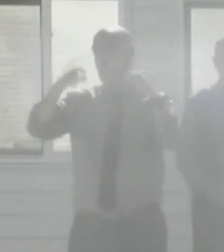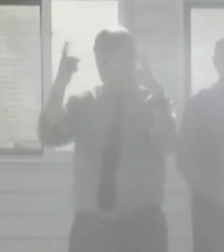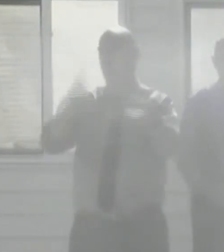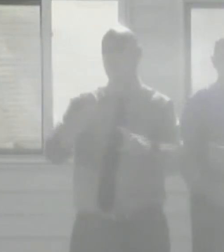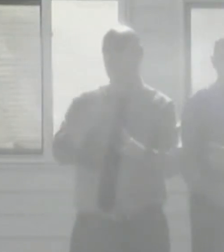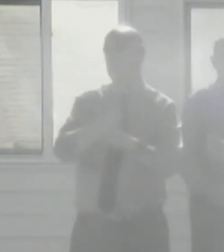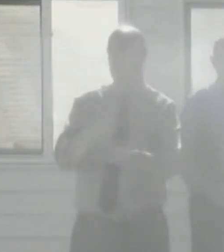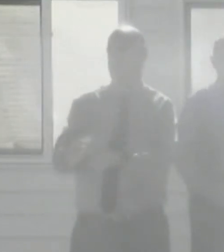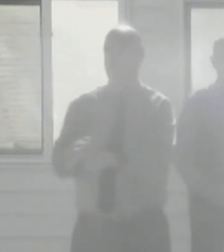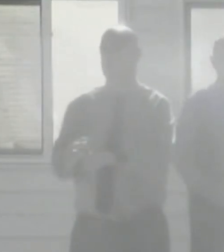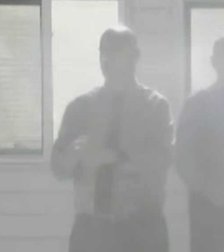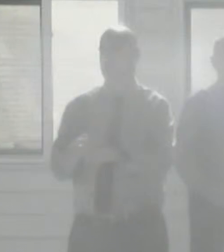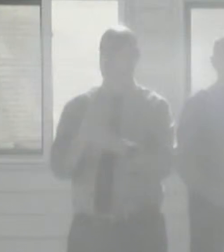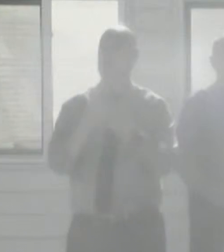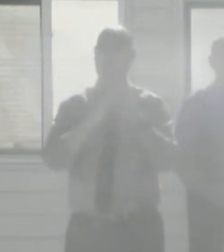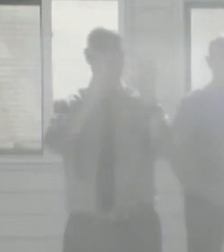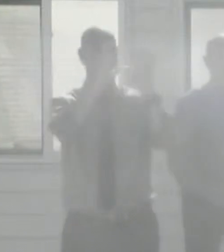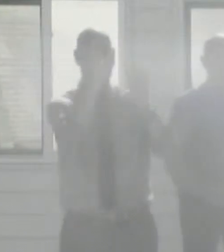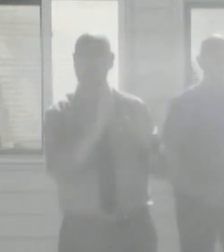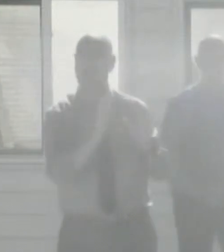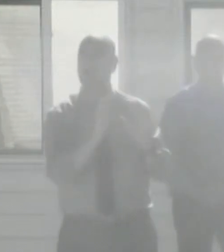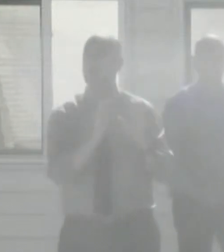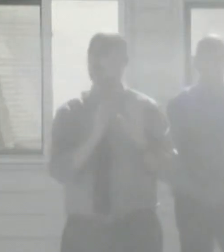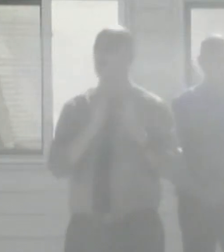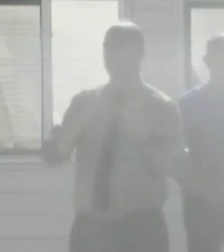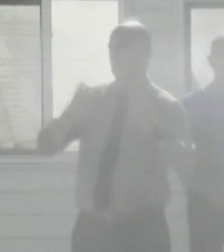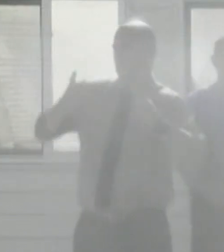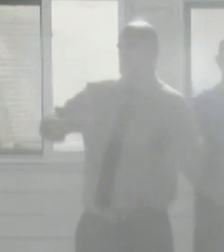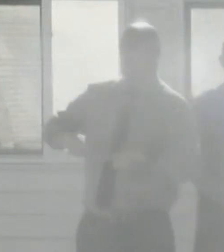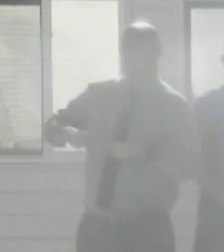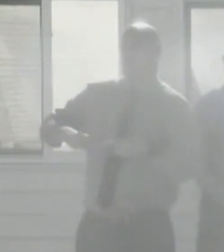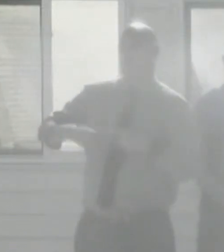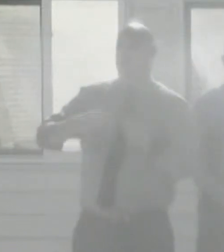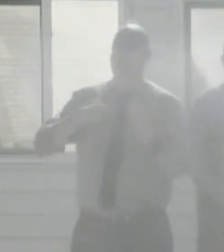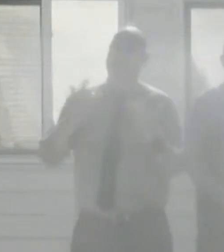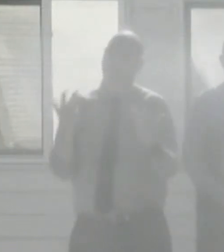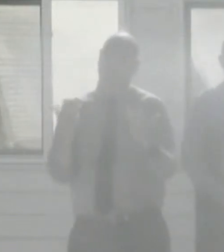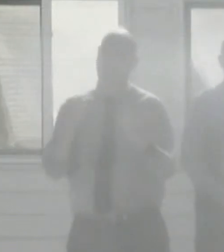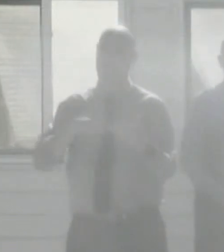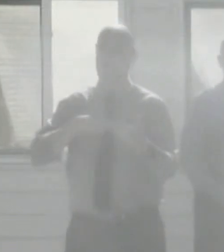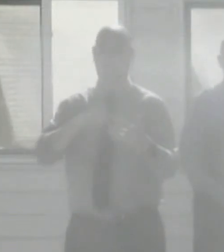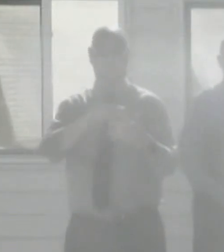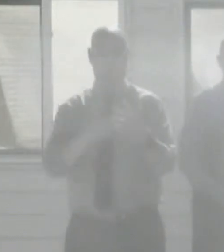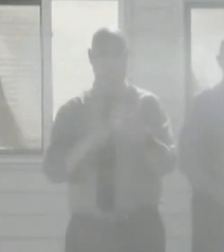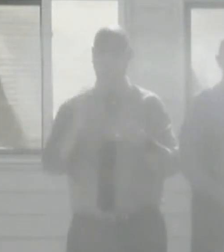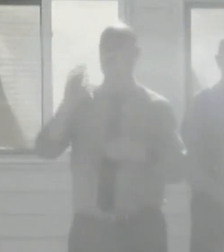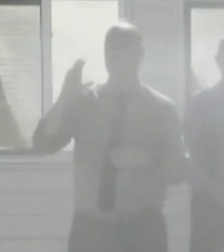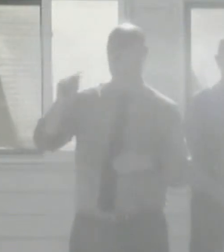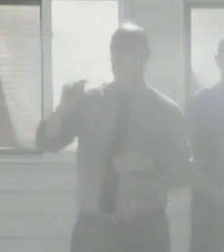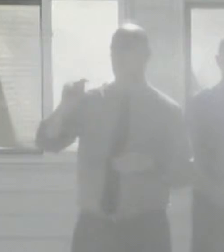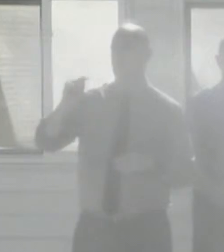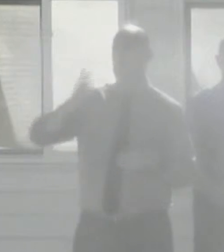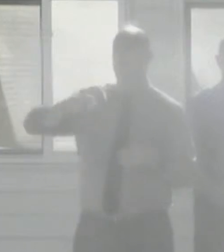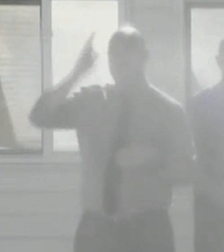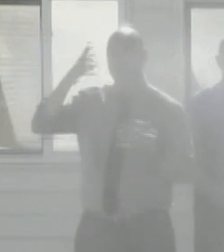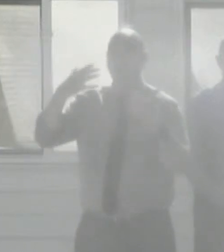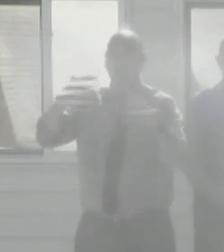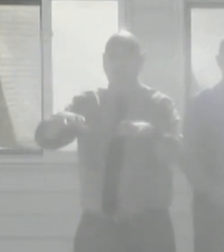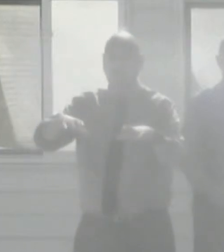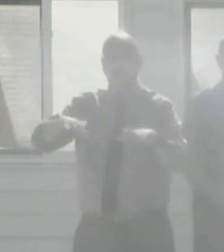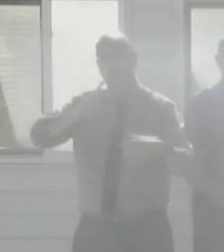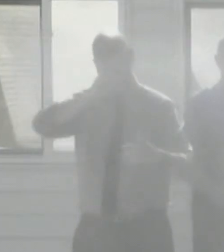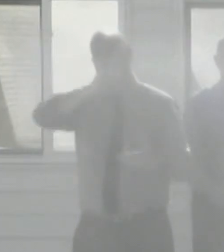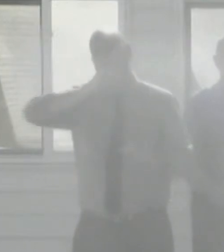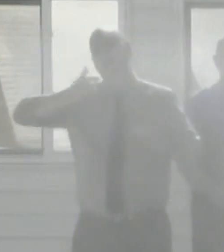so it's possible something could happen in the later part of October. I'm not saying it's likely, but it's